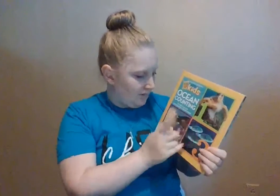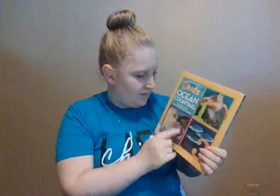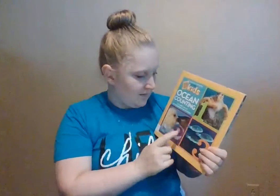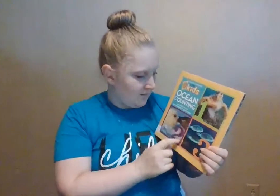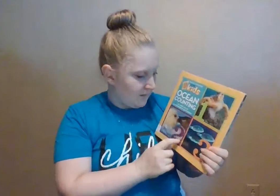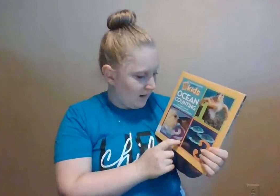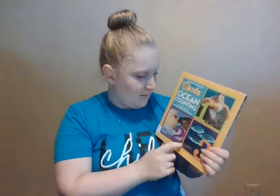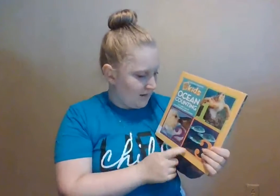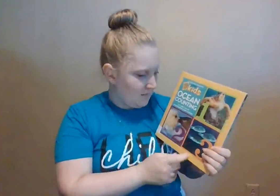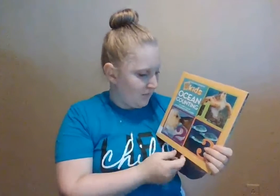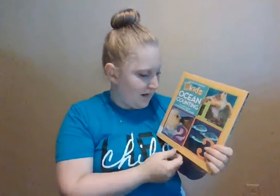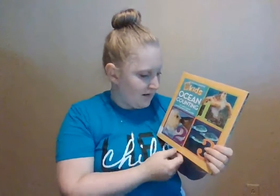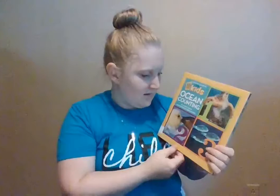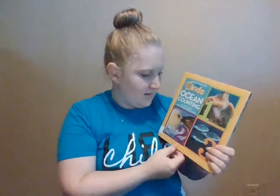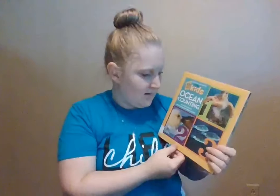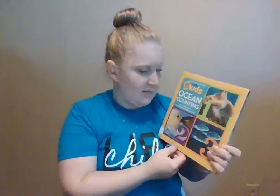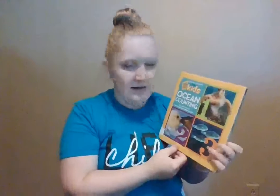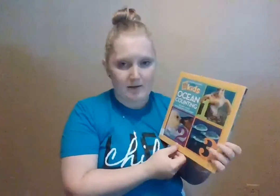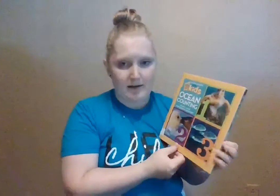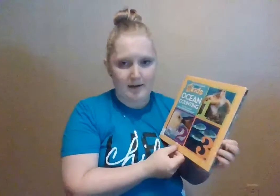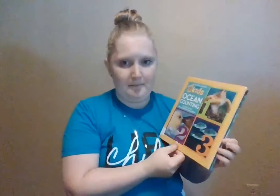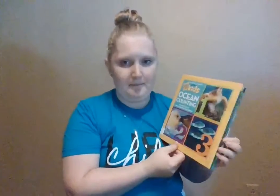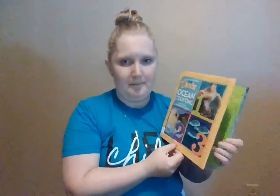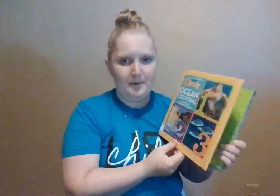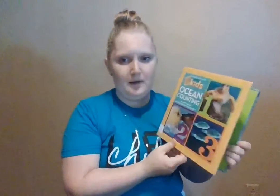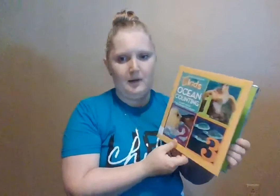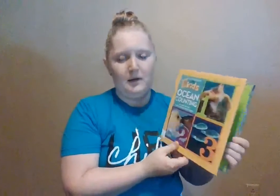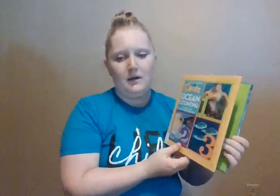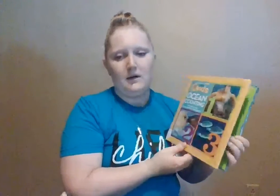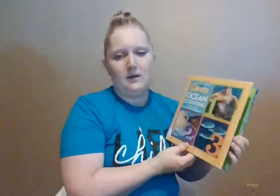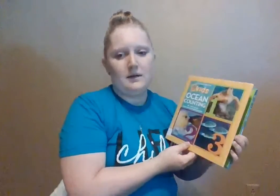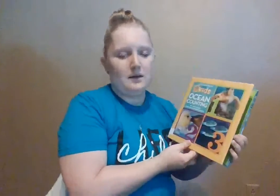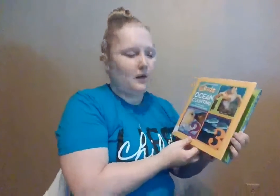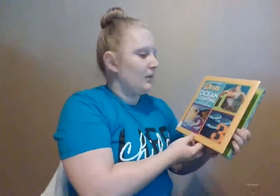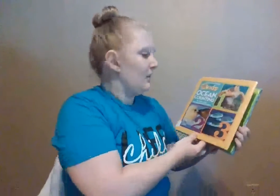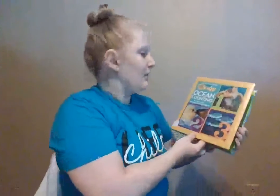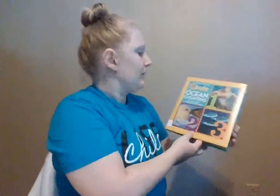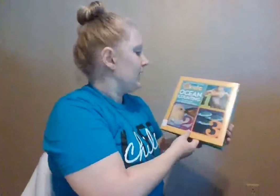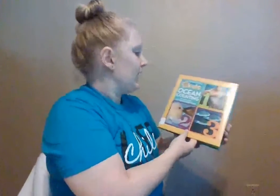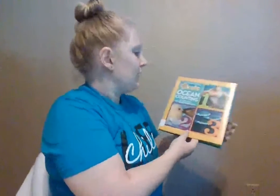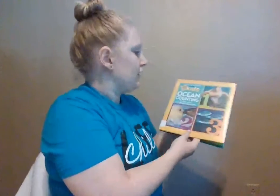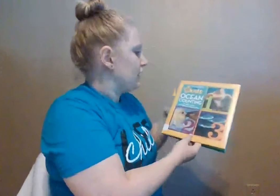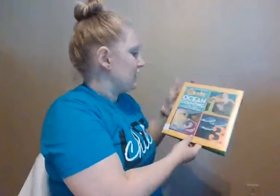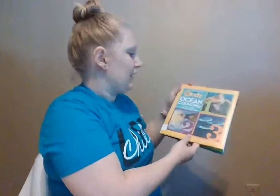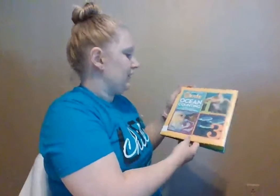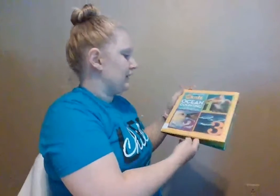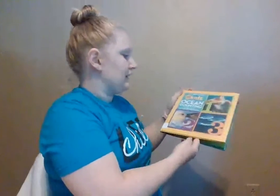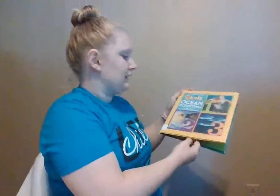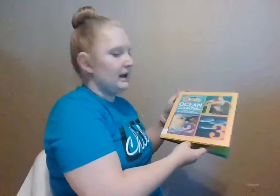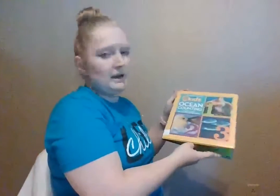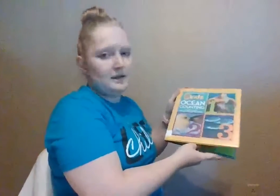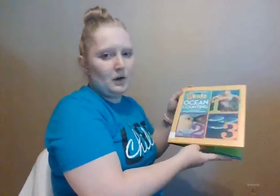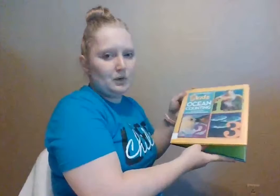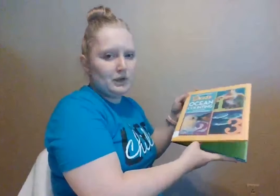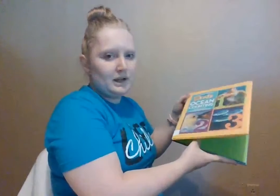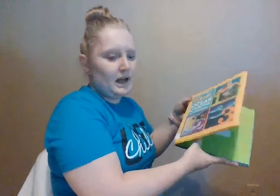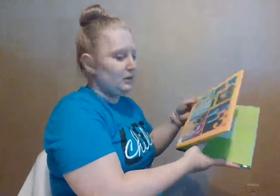in this book are by Brian Skeery. So, National Geographic Little Kids Ocean